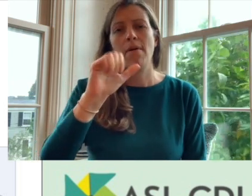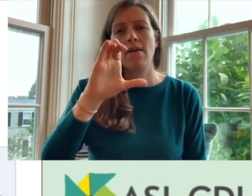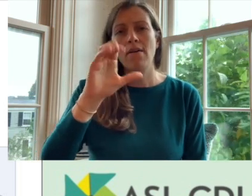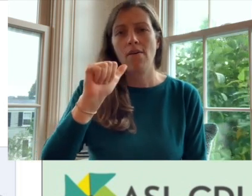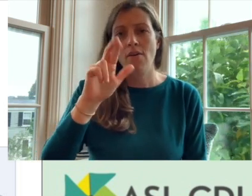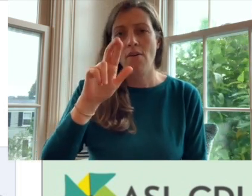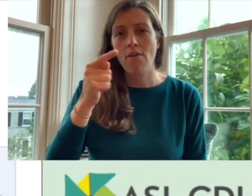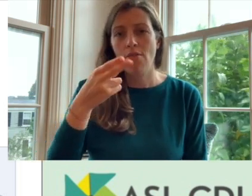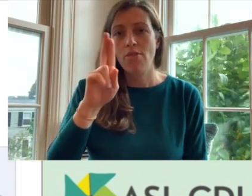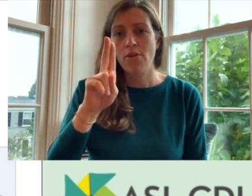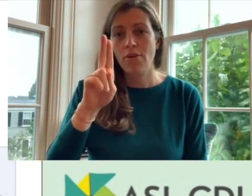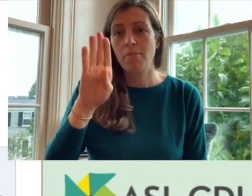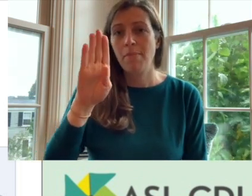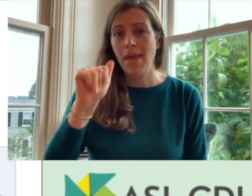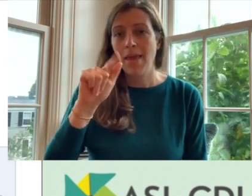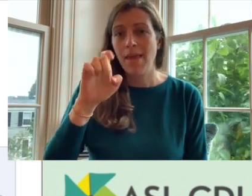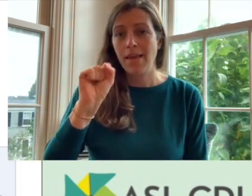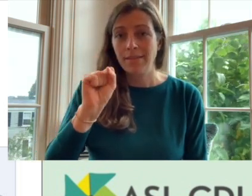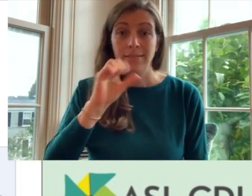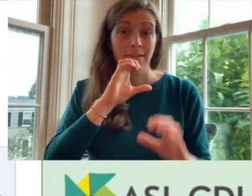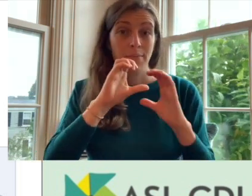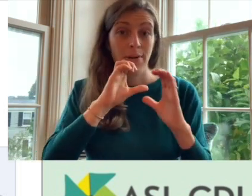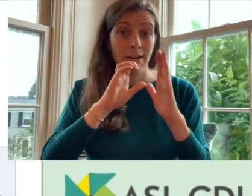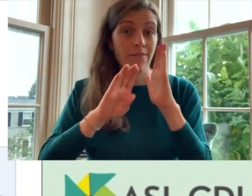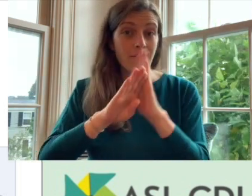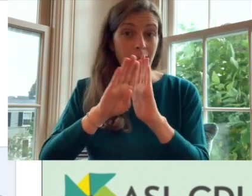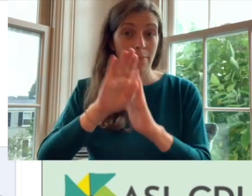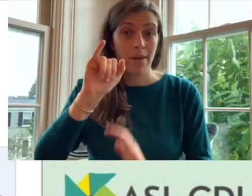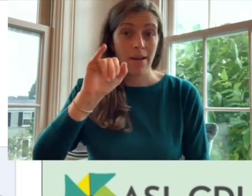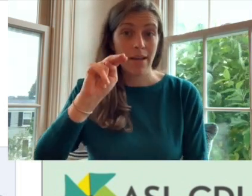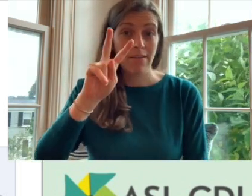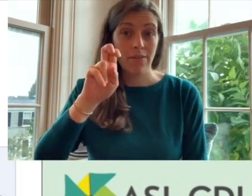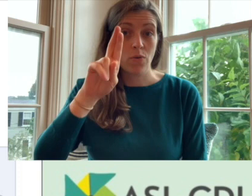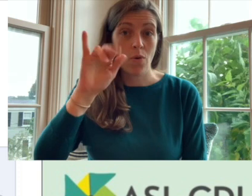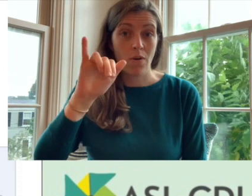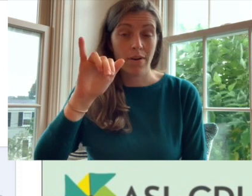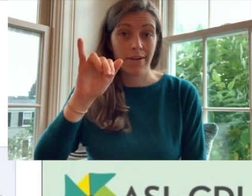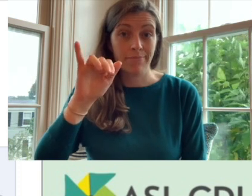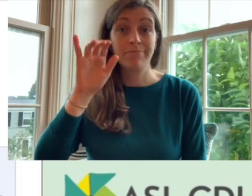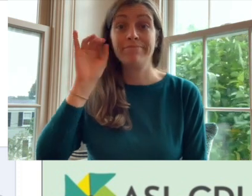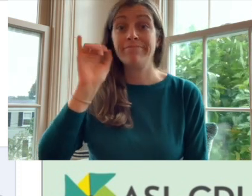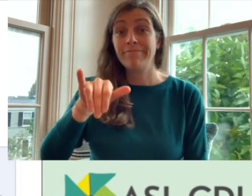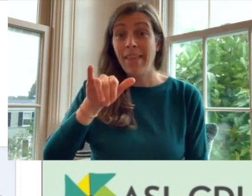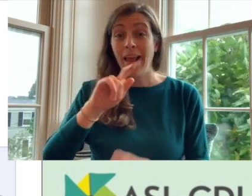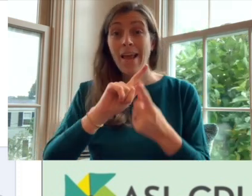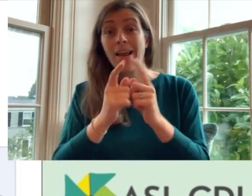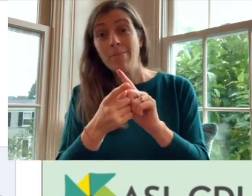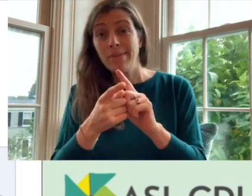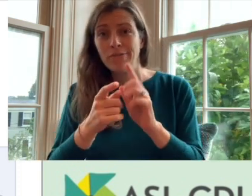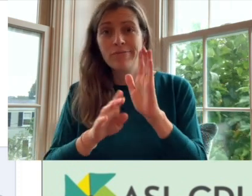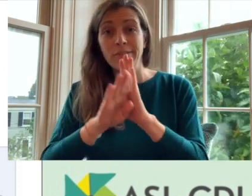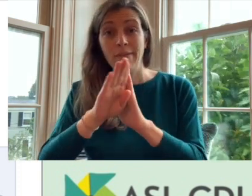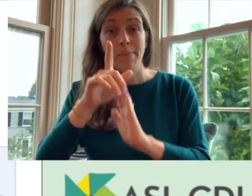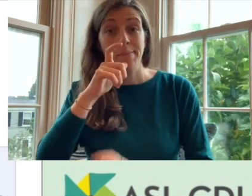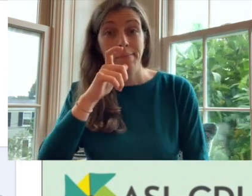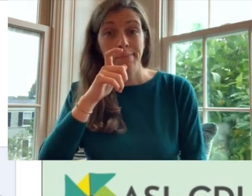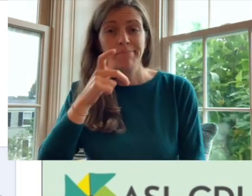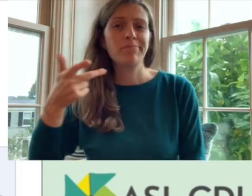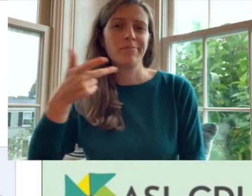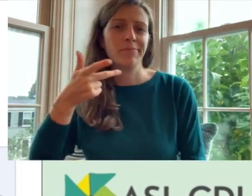MacArthur-Bates Communicative Development Inventory. It was developed by myself in collaboration with Amy